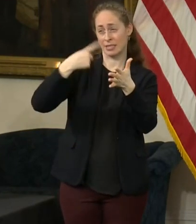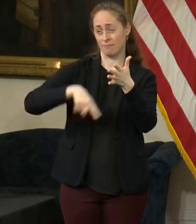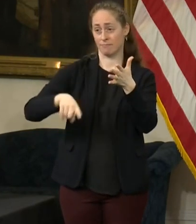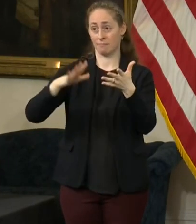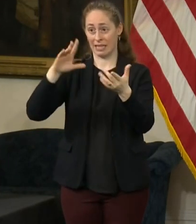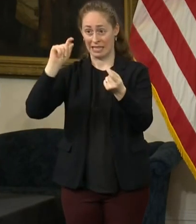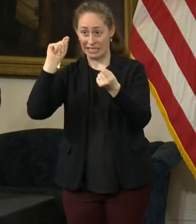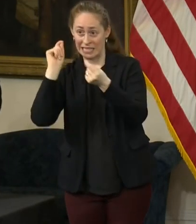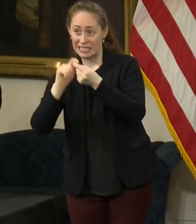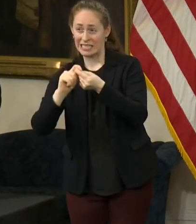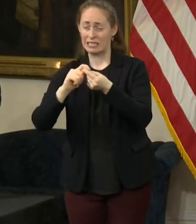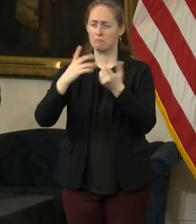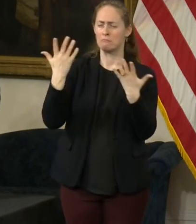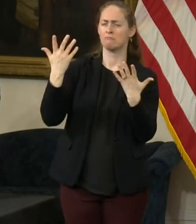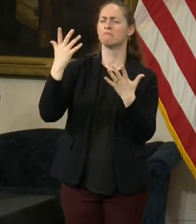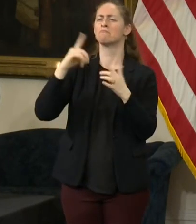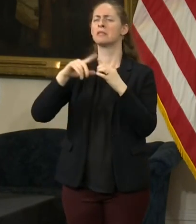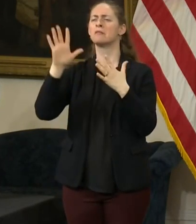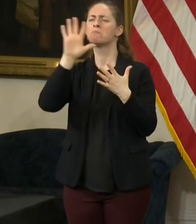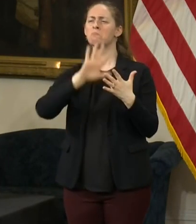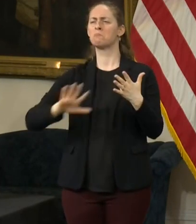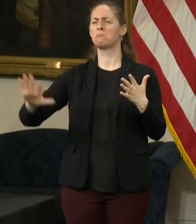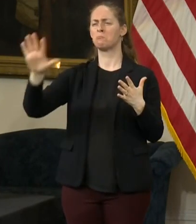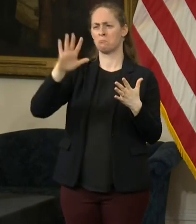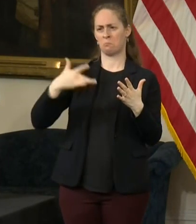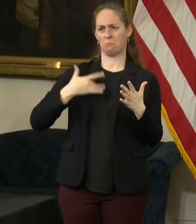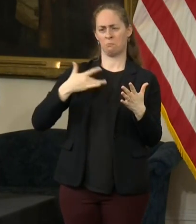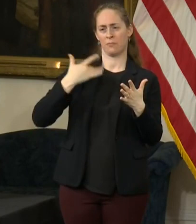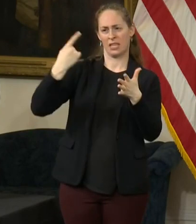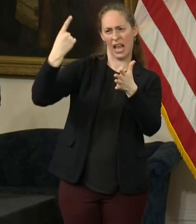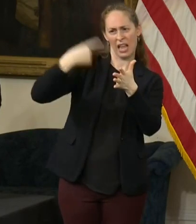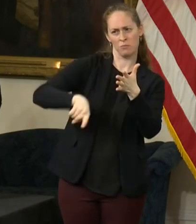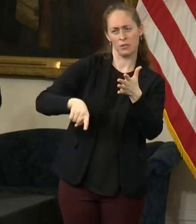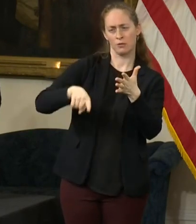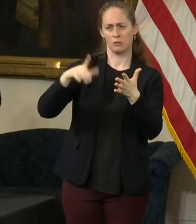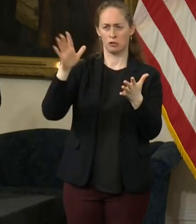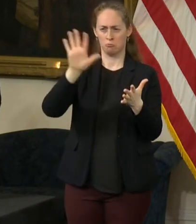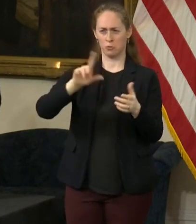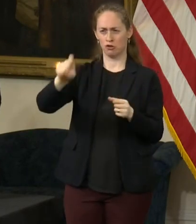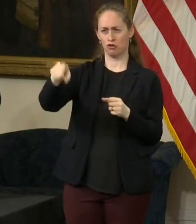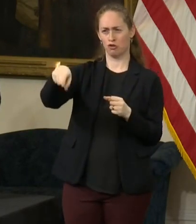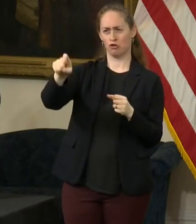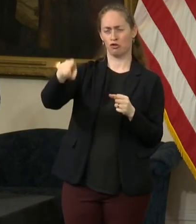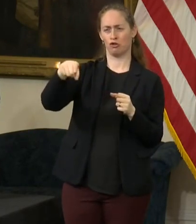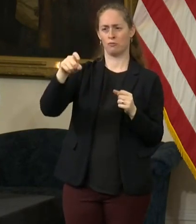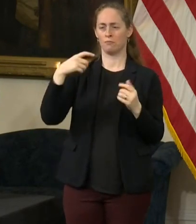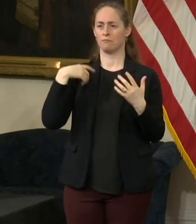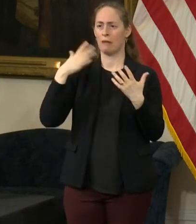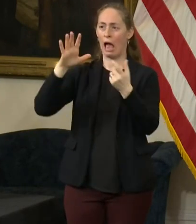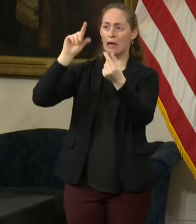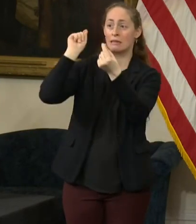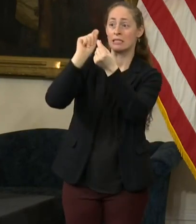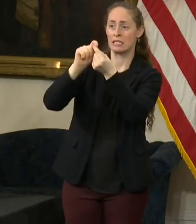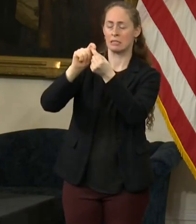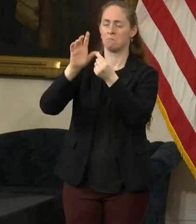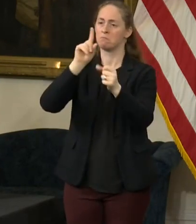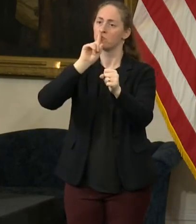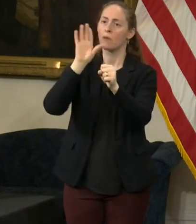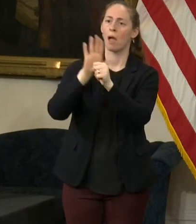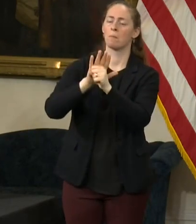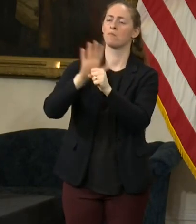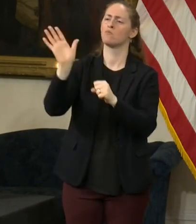happen as early as next week. We know that they've said to us that they have about 2